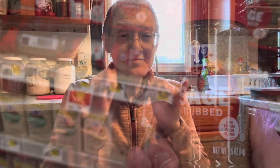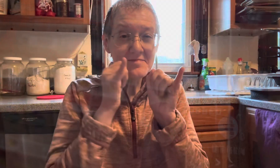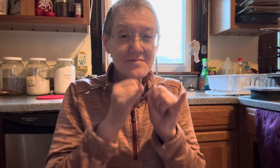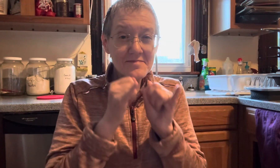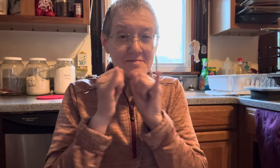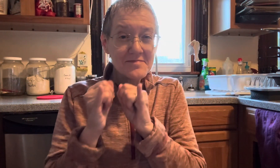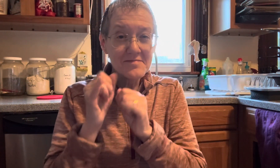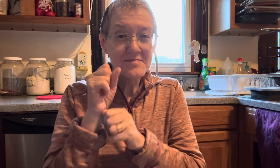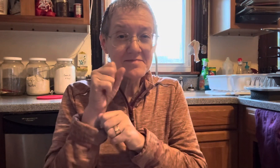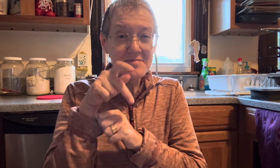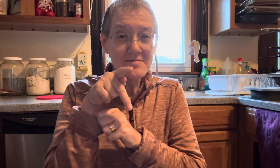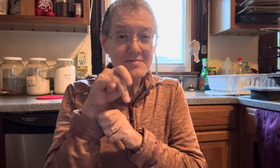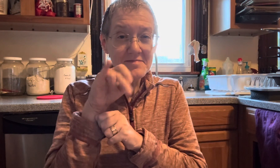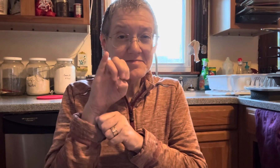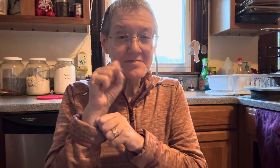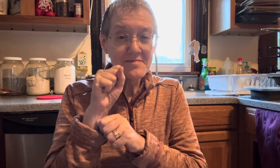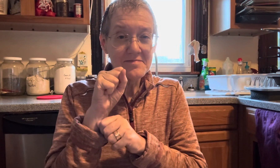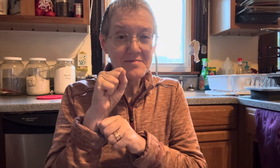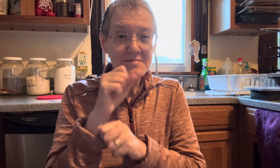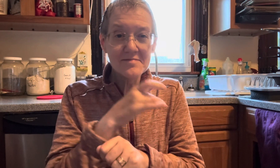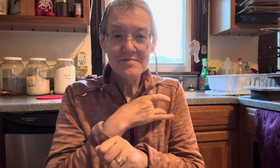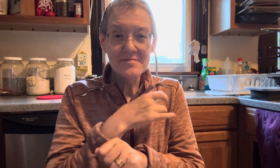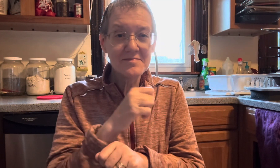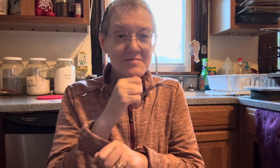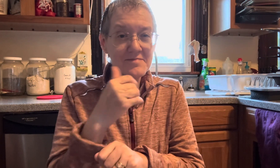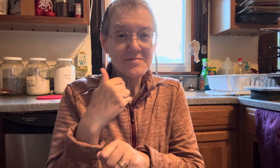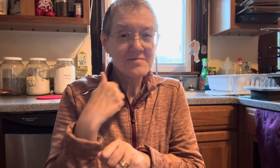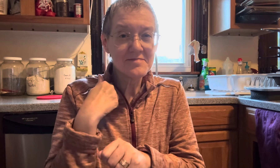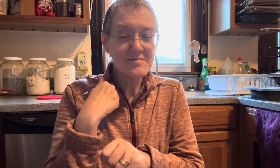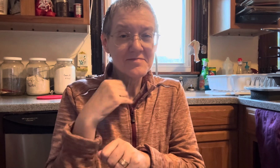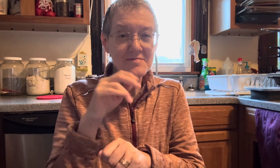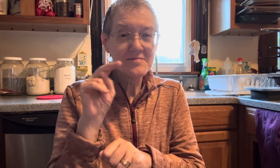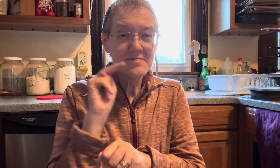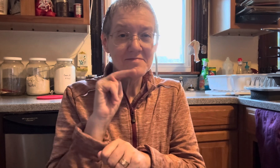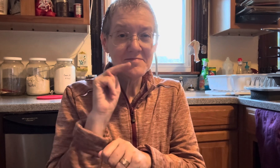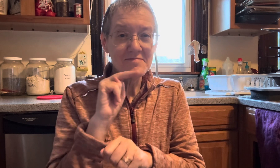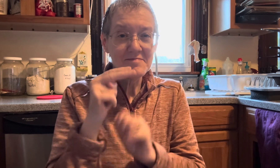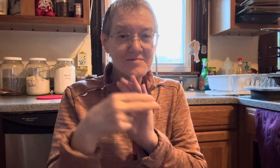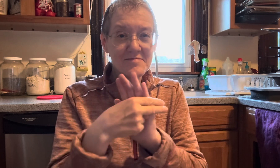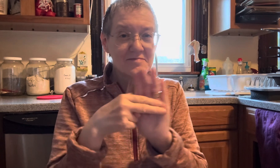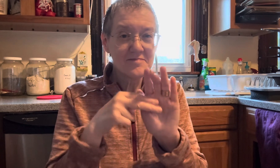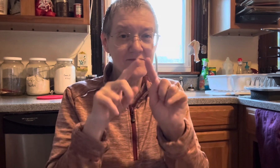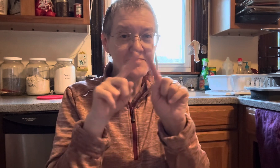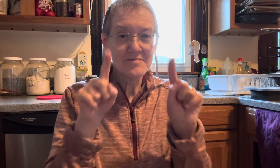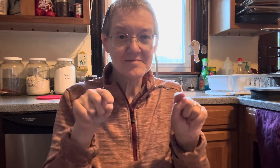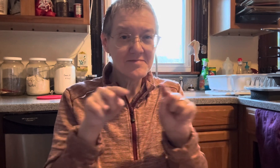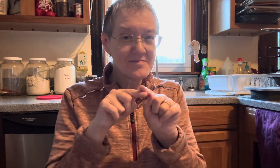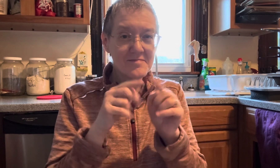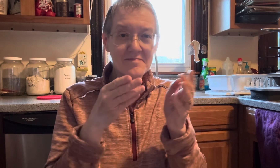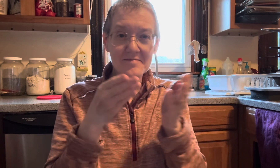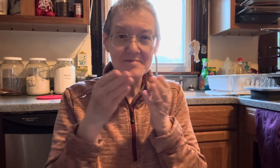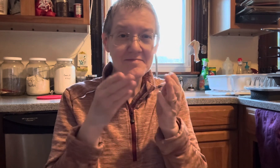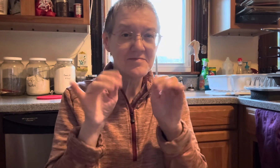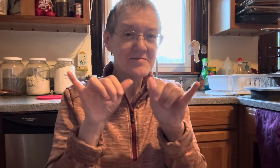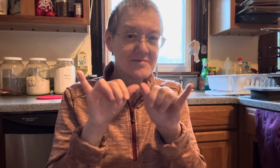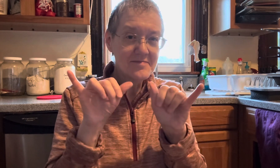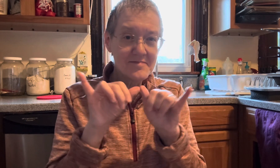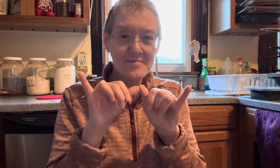And individual herbs and individual spices tend not to have a food label on there. They're not going to have